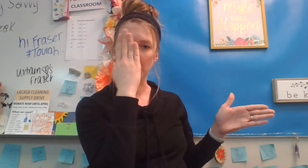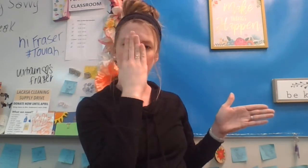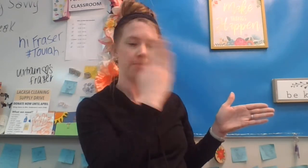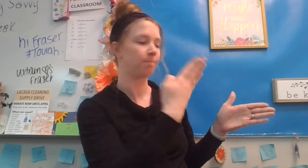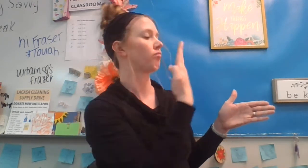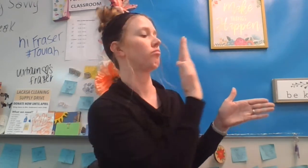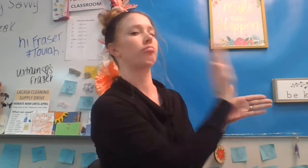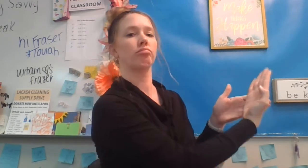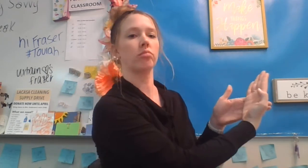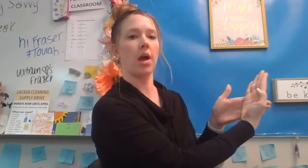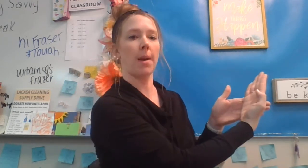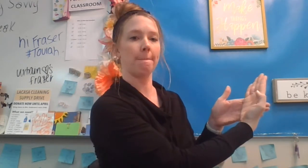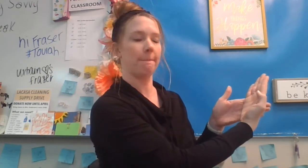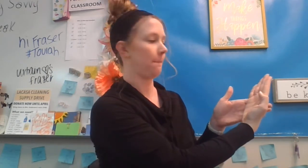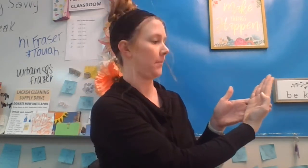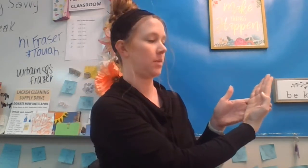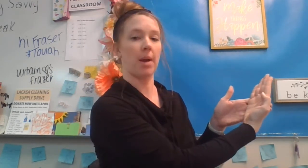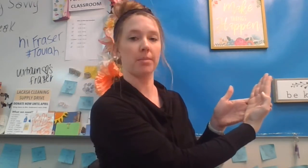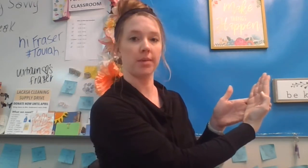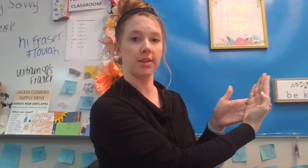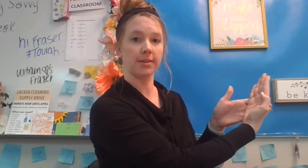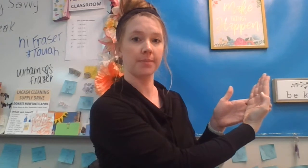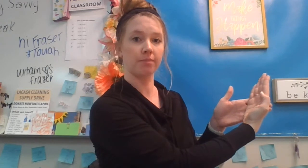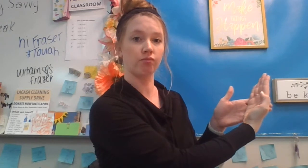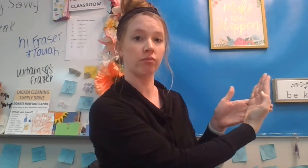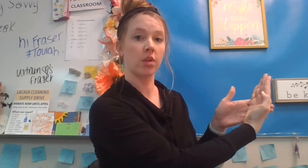mirror, it's propped up like this.